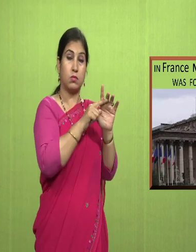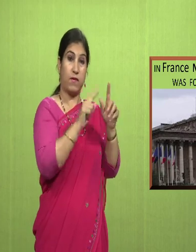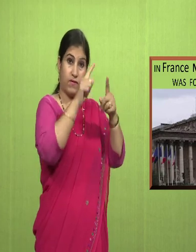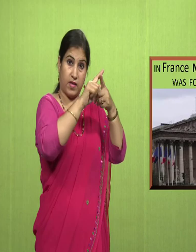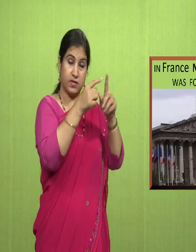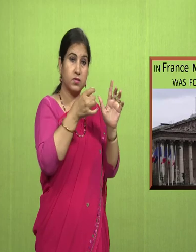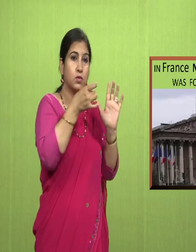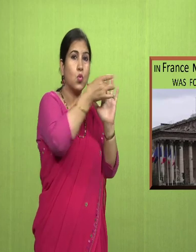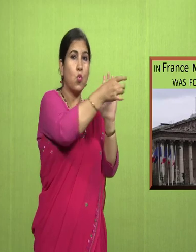like